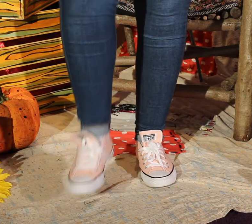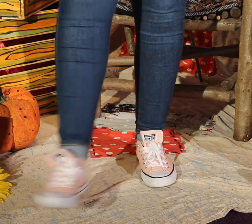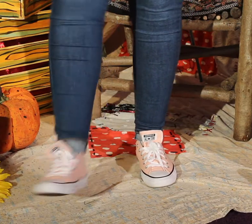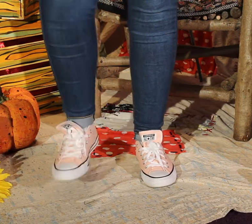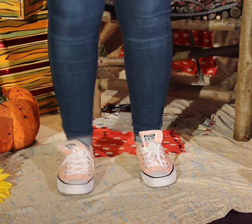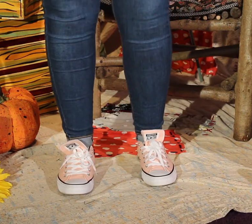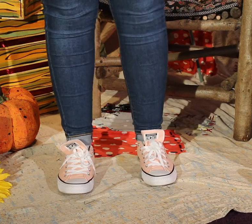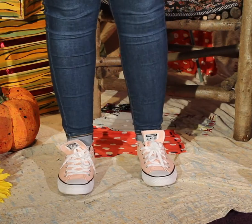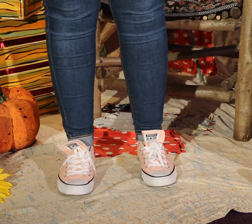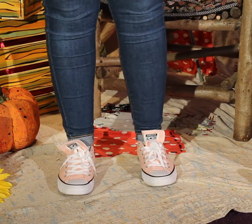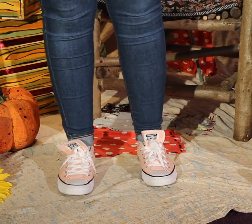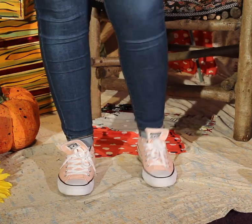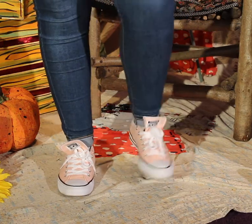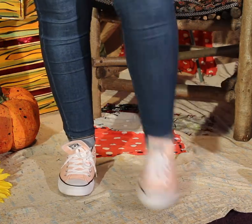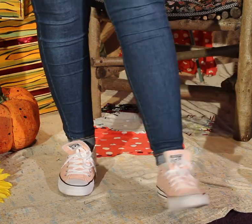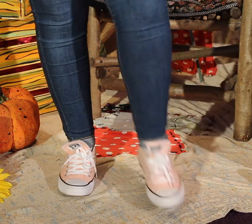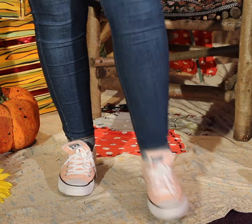1, 2, 3, 4, 5, 6, 7, 8. Other leg.